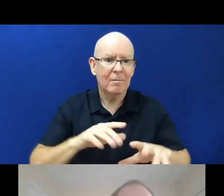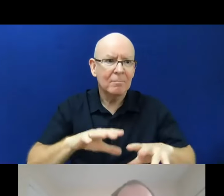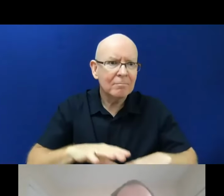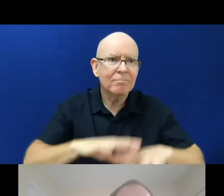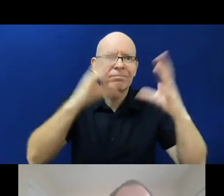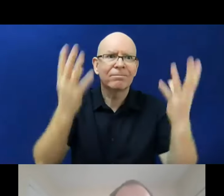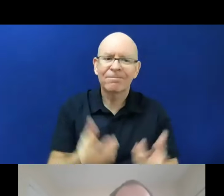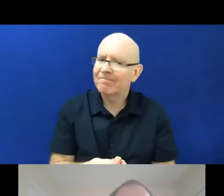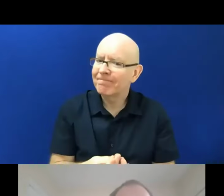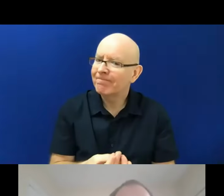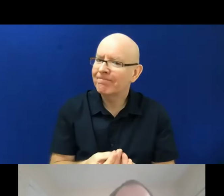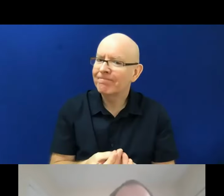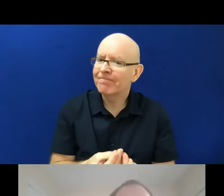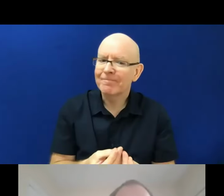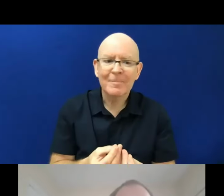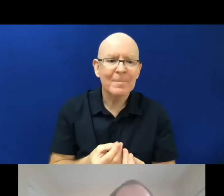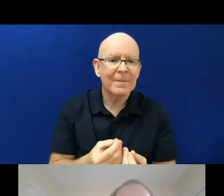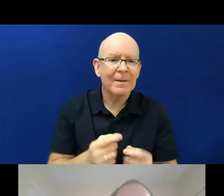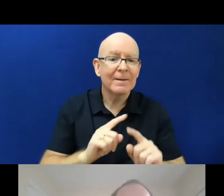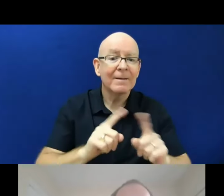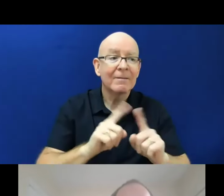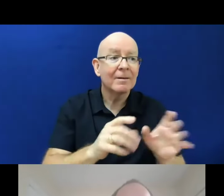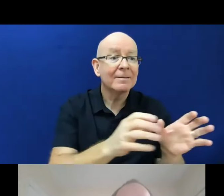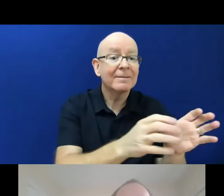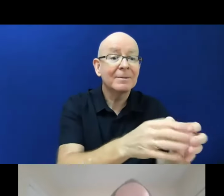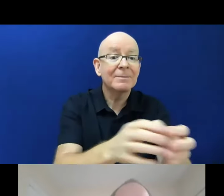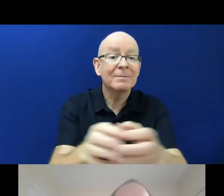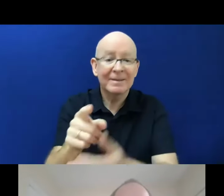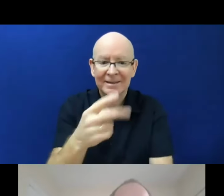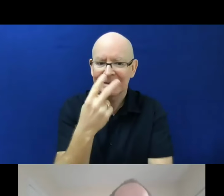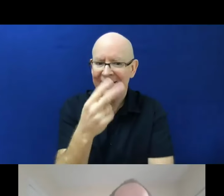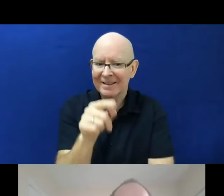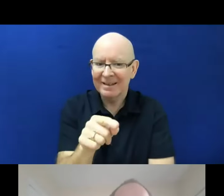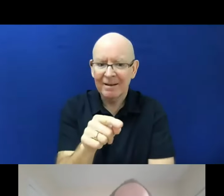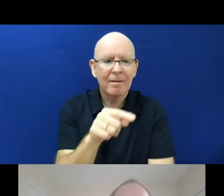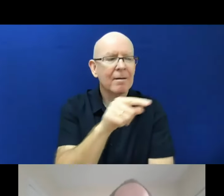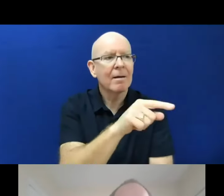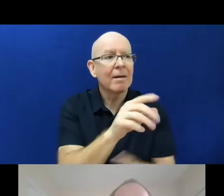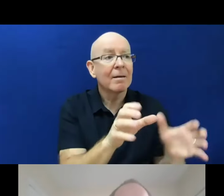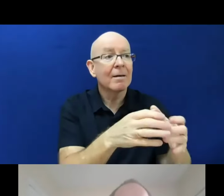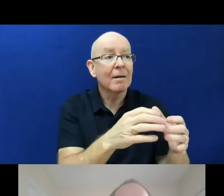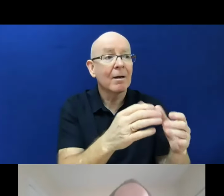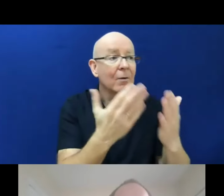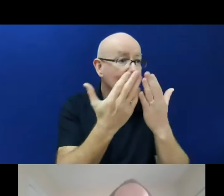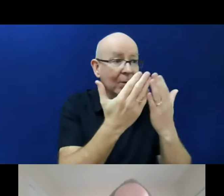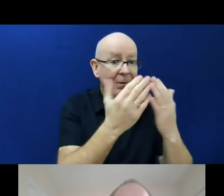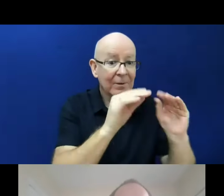for example, has quite extensive data on what they call people with special educational needs.